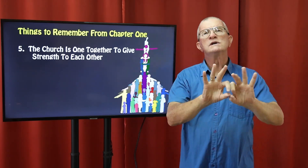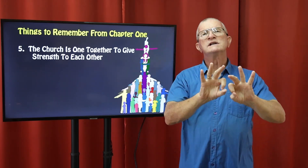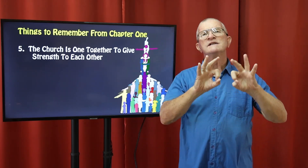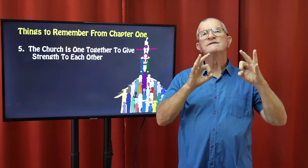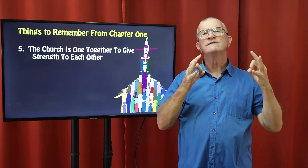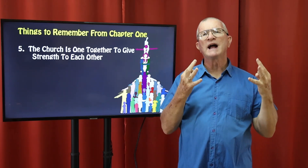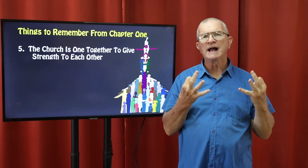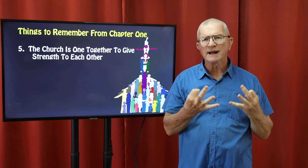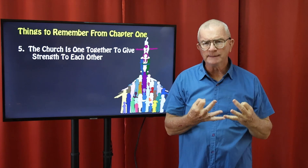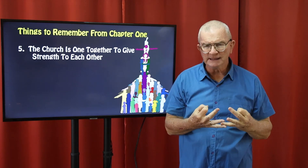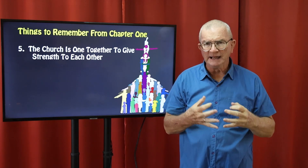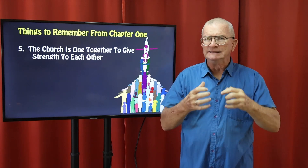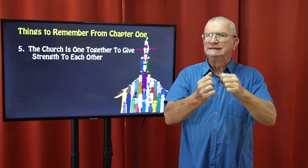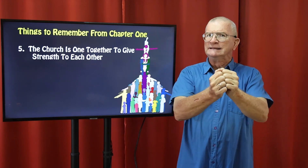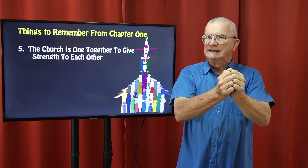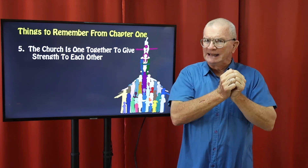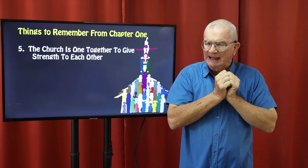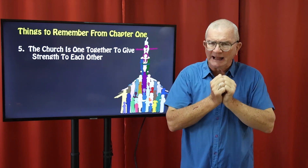one family, together,